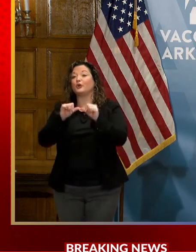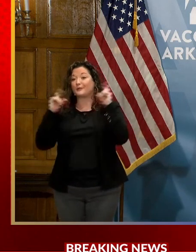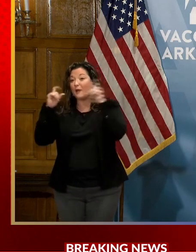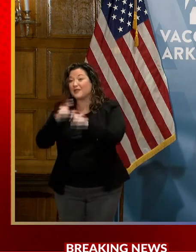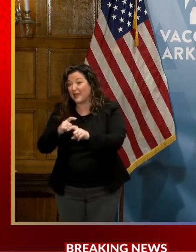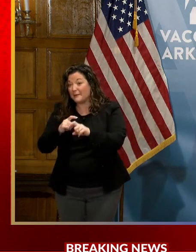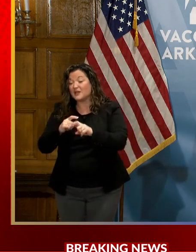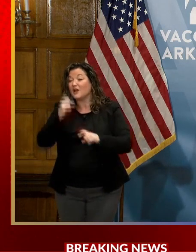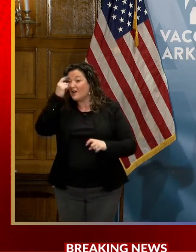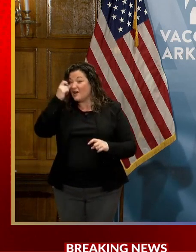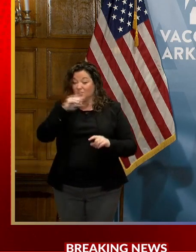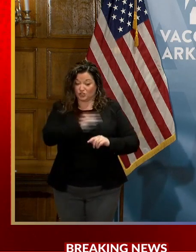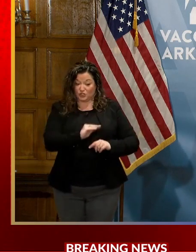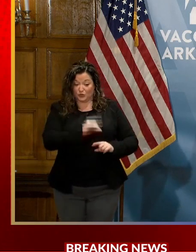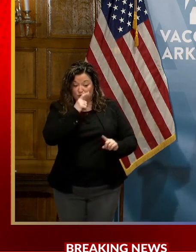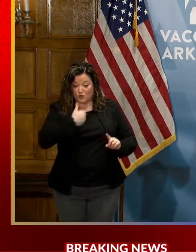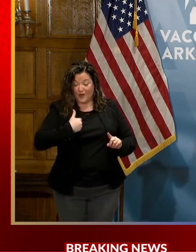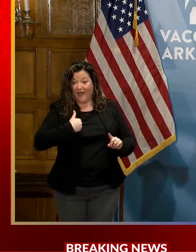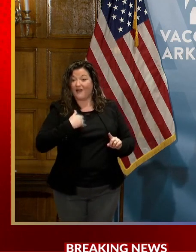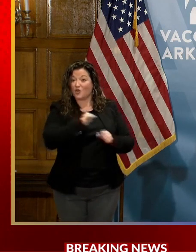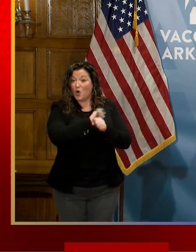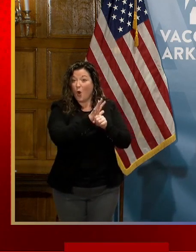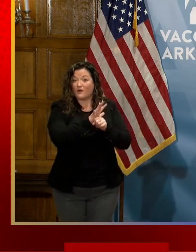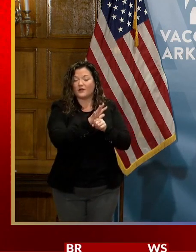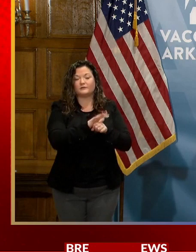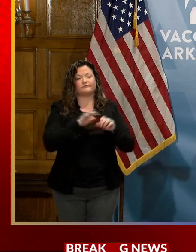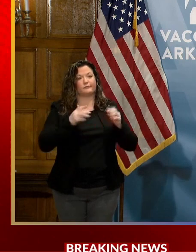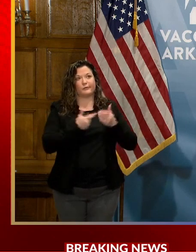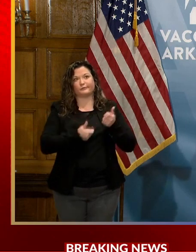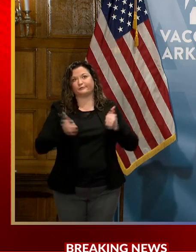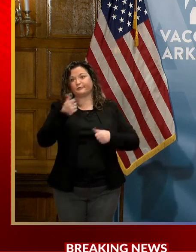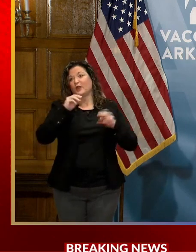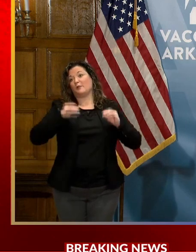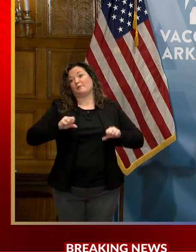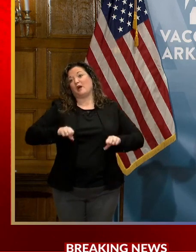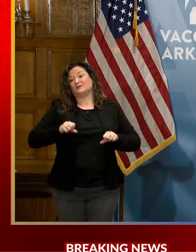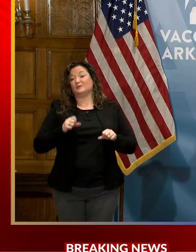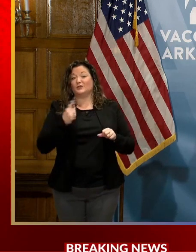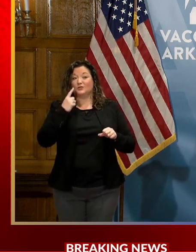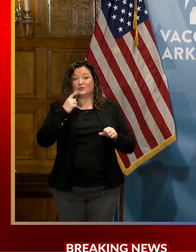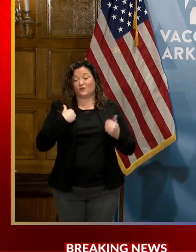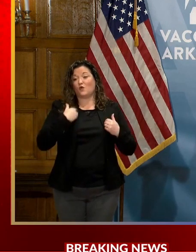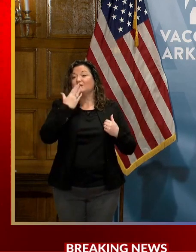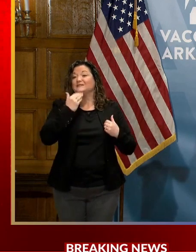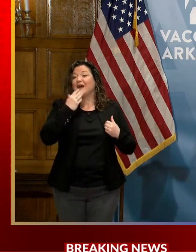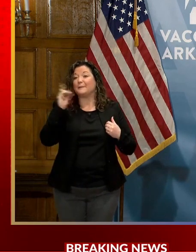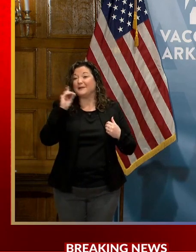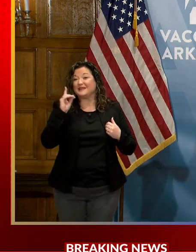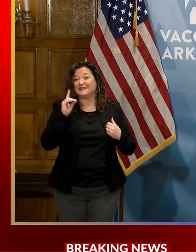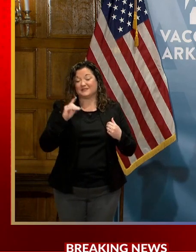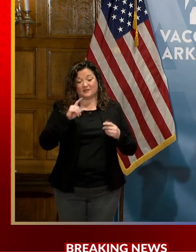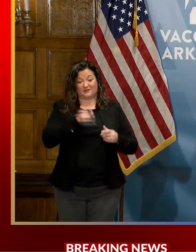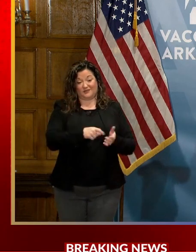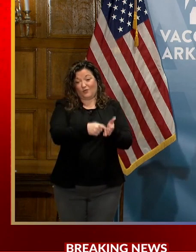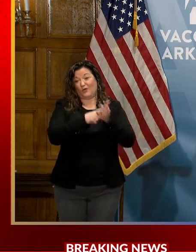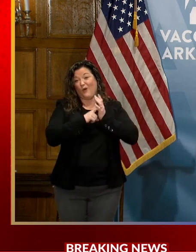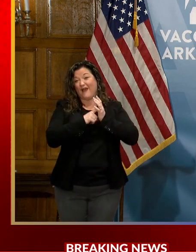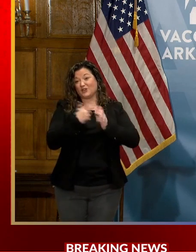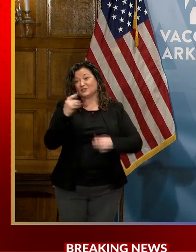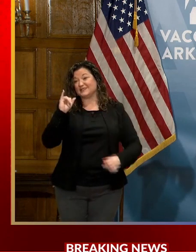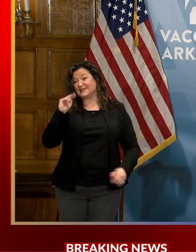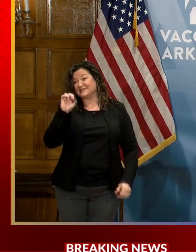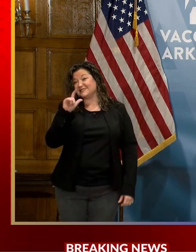had COVID are at greater risk for developing diabetes mellitus, that's sugar in the blood that requires insulin use.